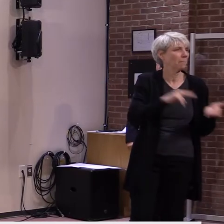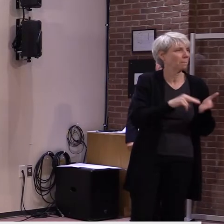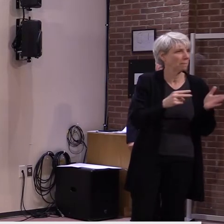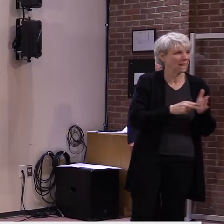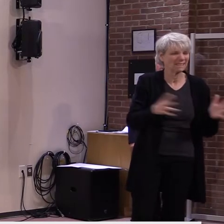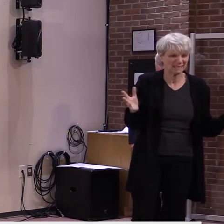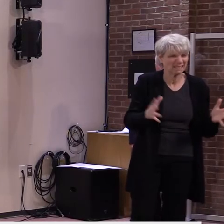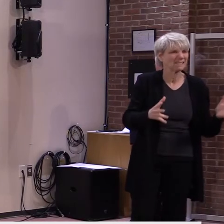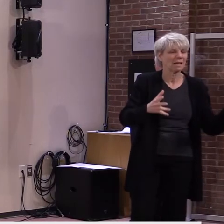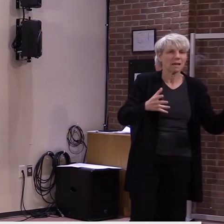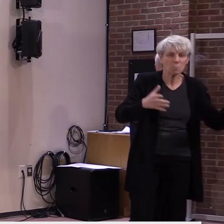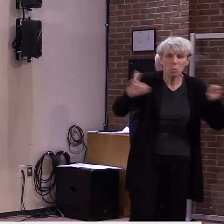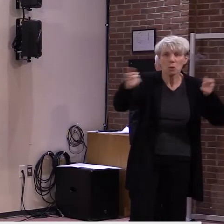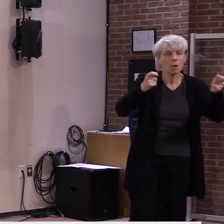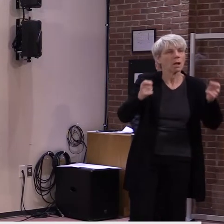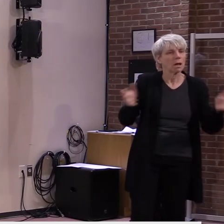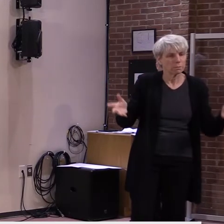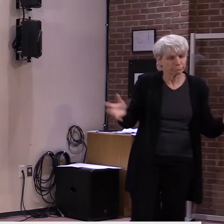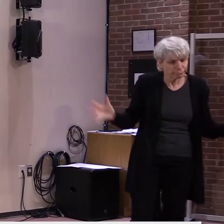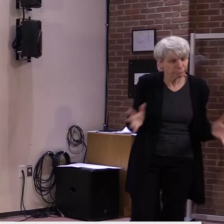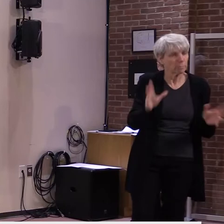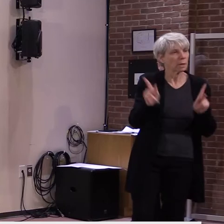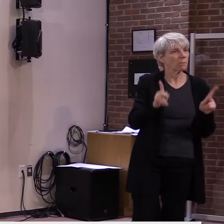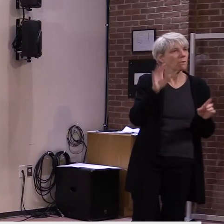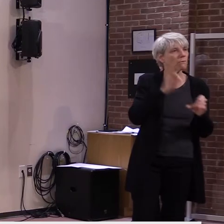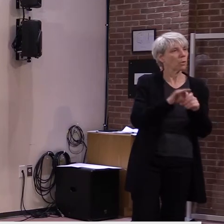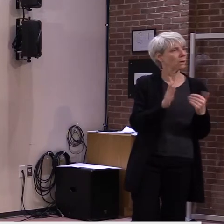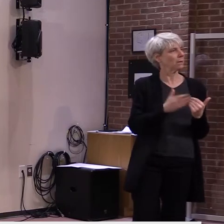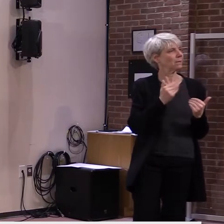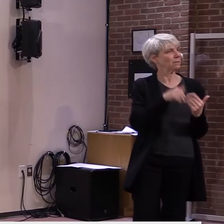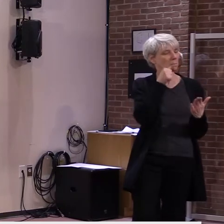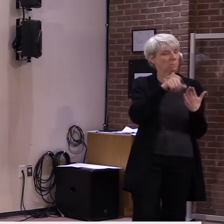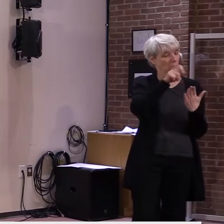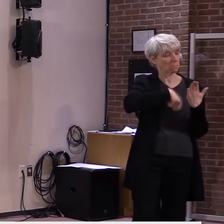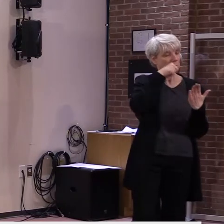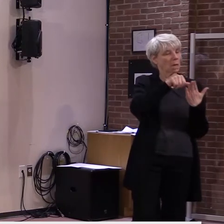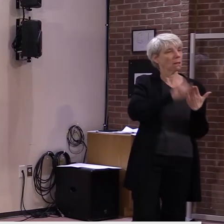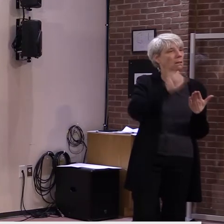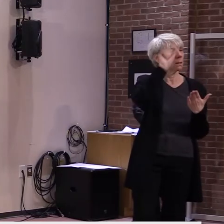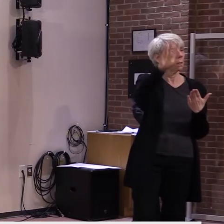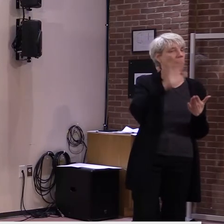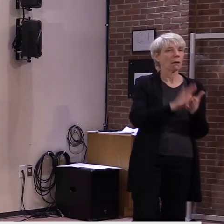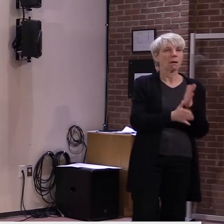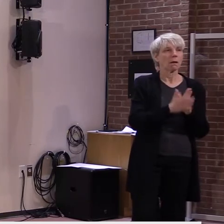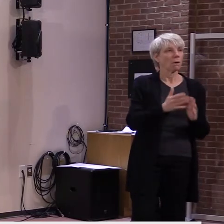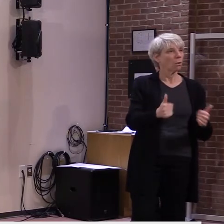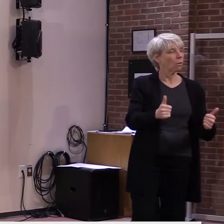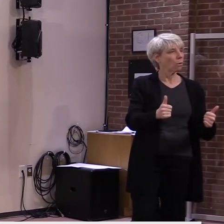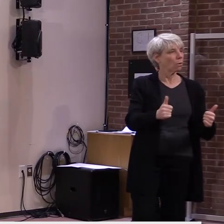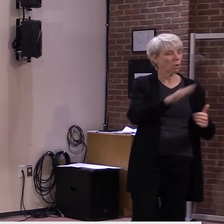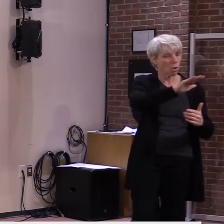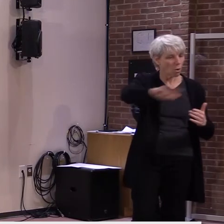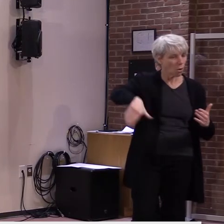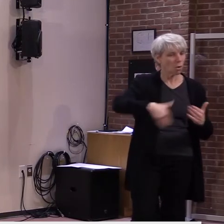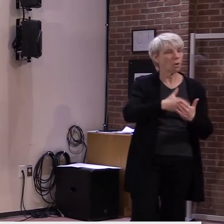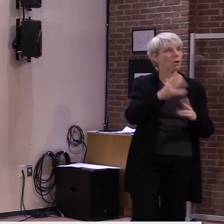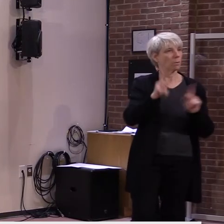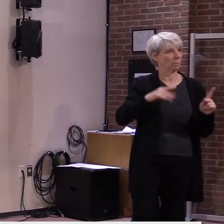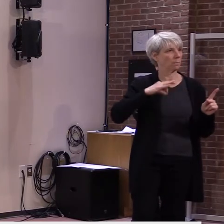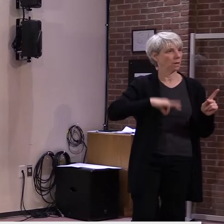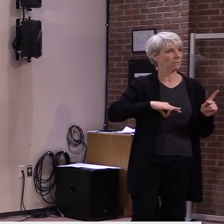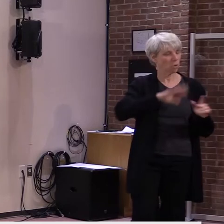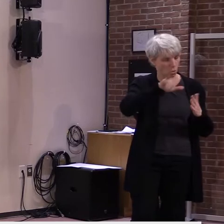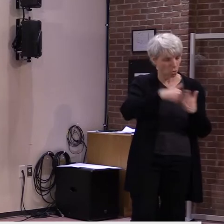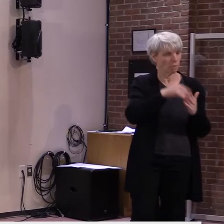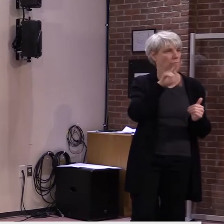making it as easy as possible for them to do so, to exercise this right, was was something that was beneficial to Vermont. But I